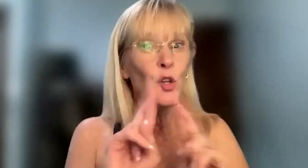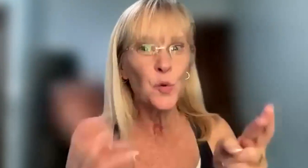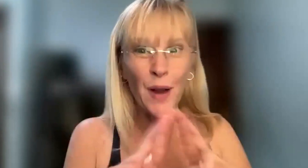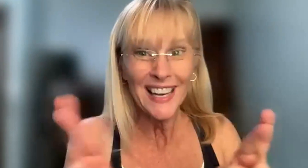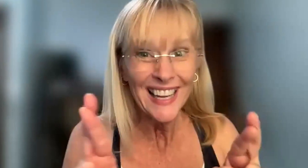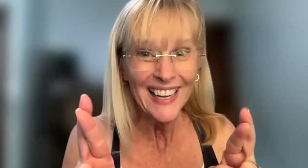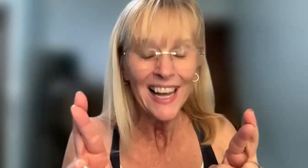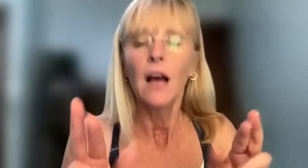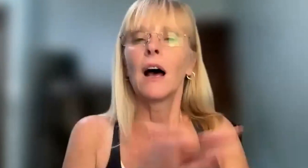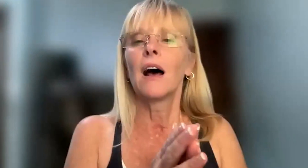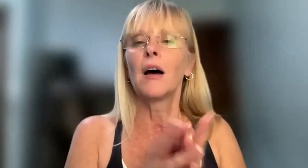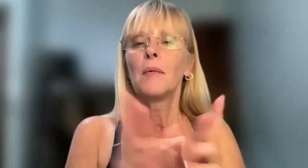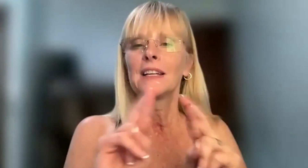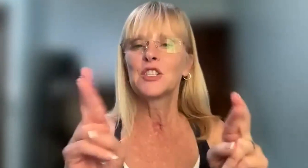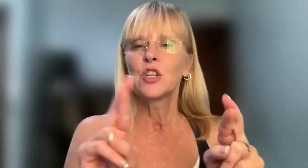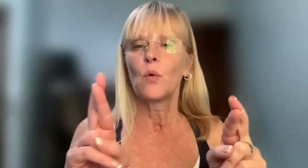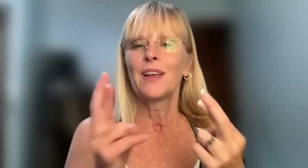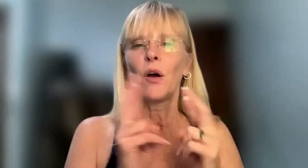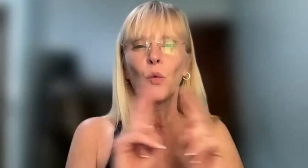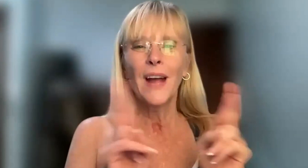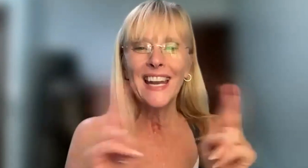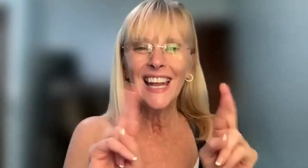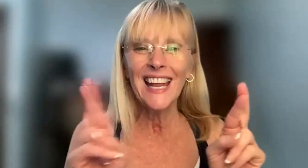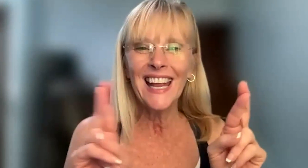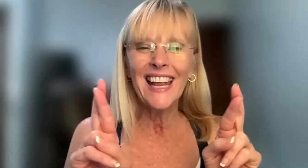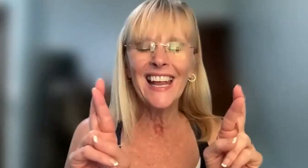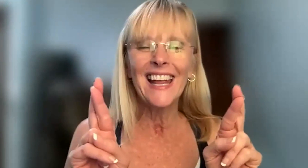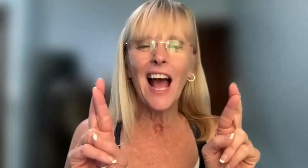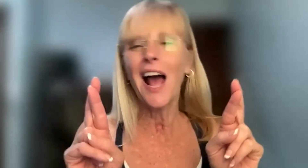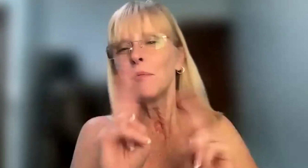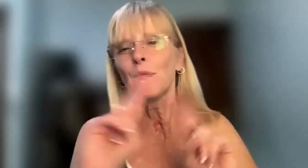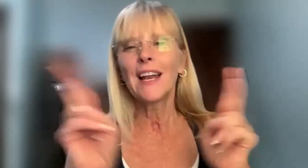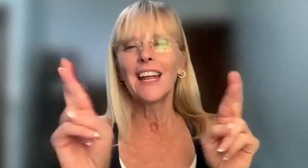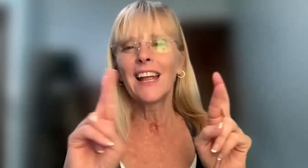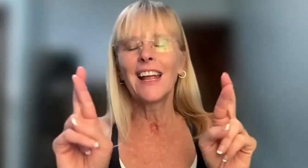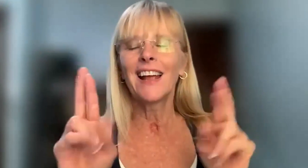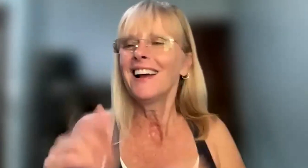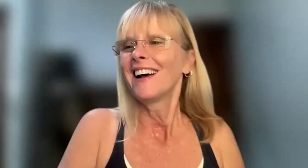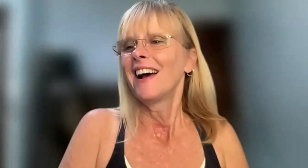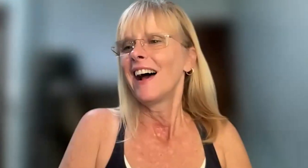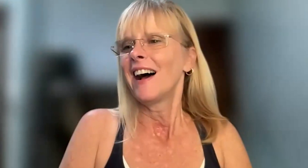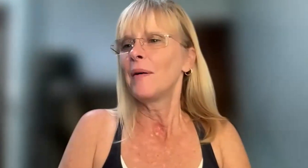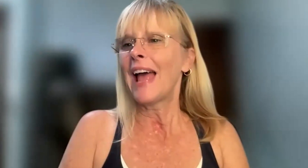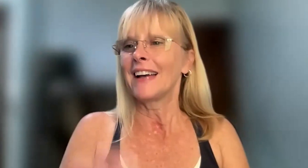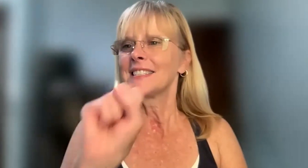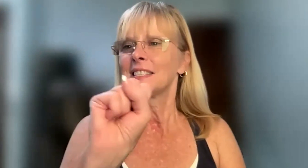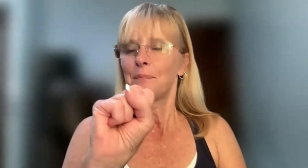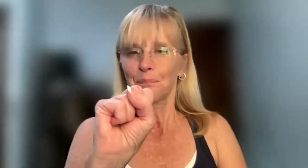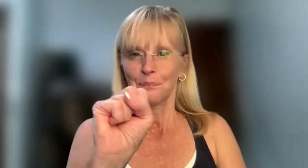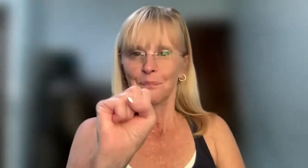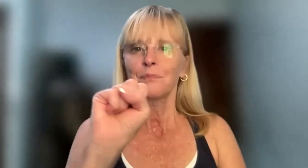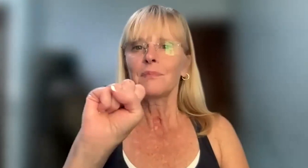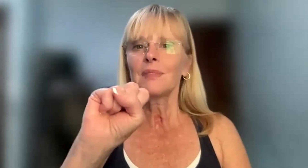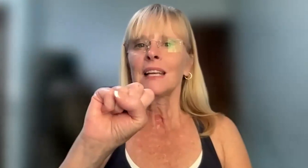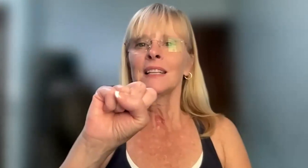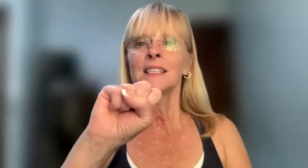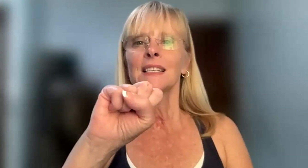you ready? And so we go ready. I'm ready. S. This is the